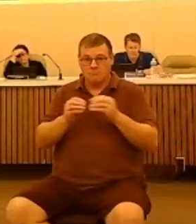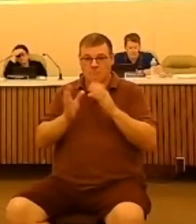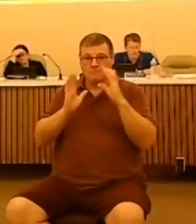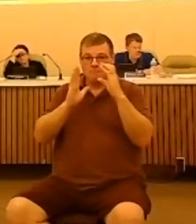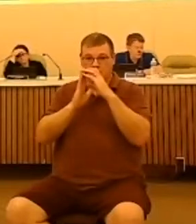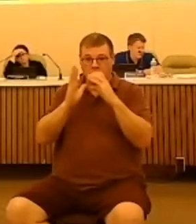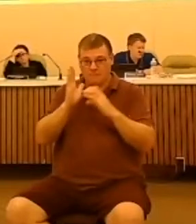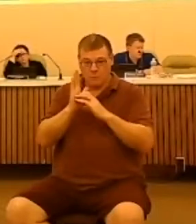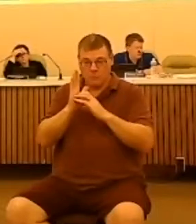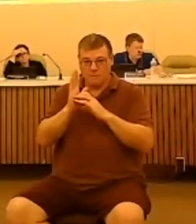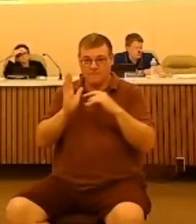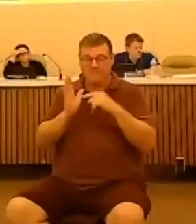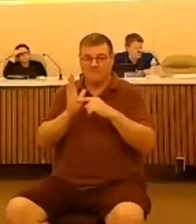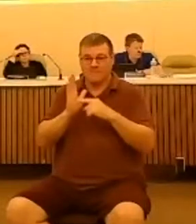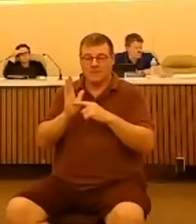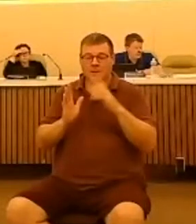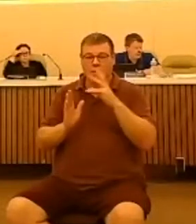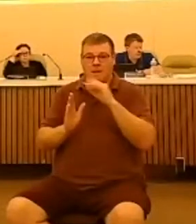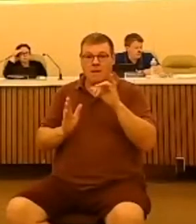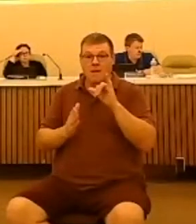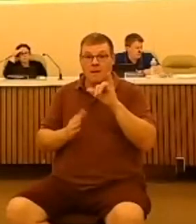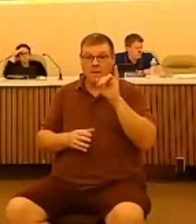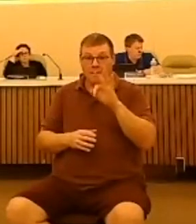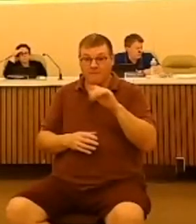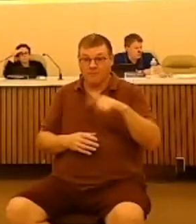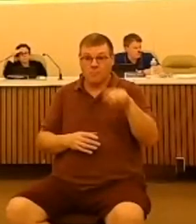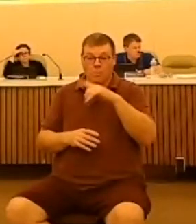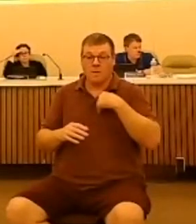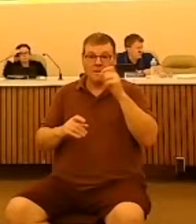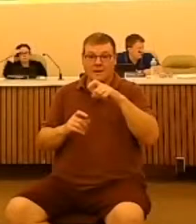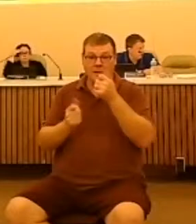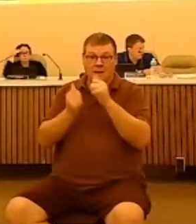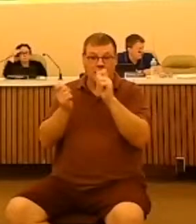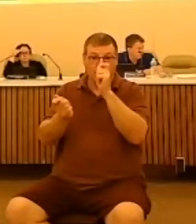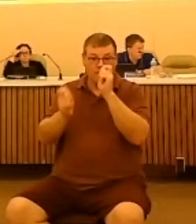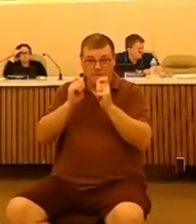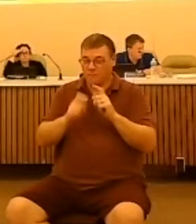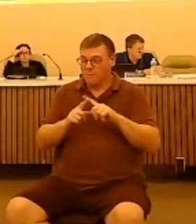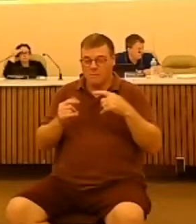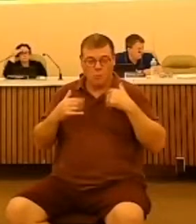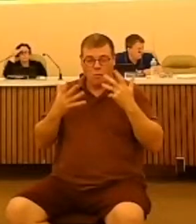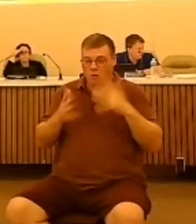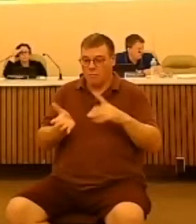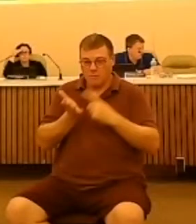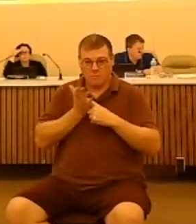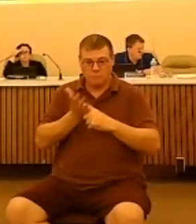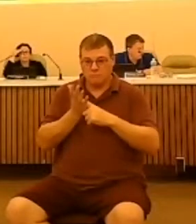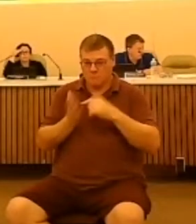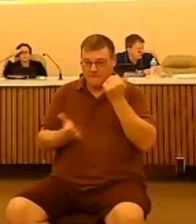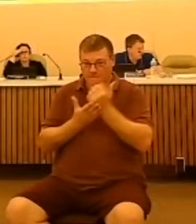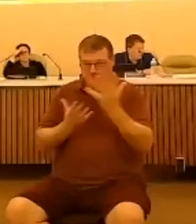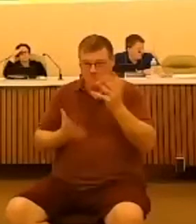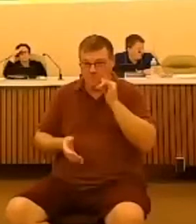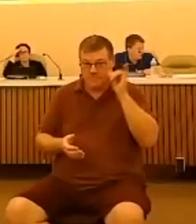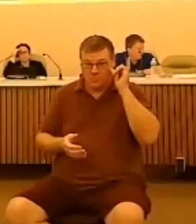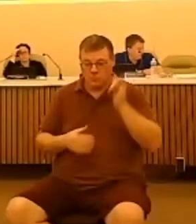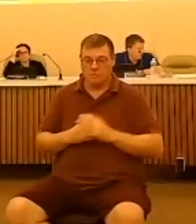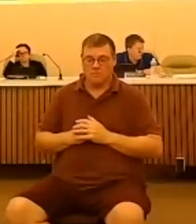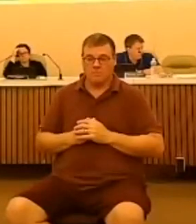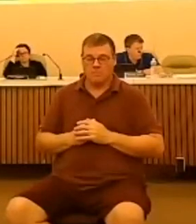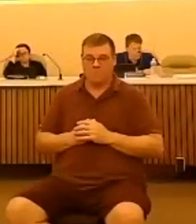paragraph in the case you guys had any modifications, although we kind of went over everything yesterday.